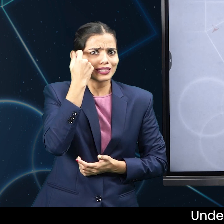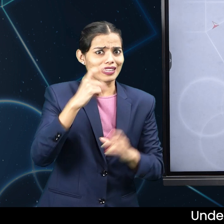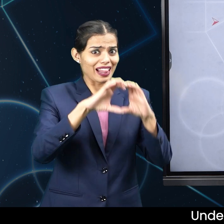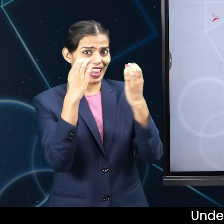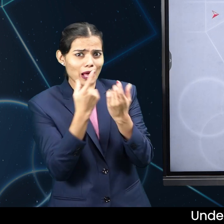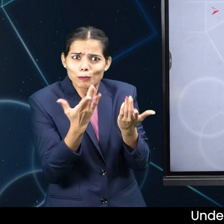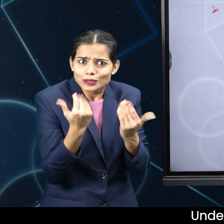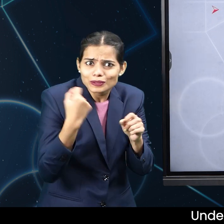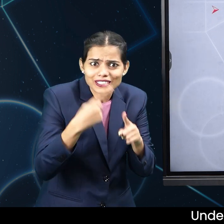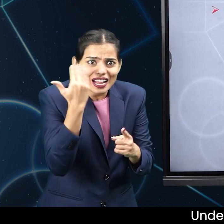Understand classical probability.